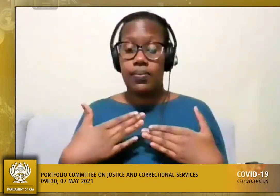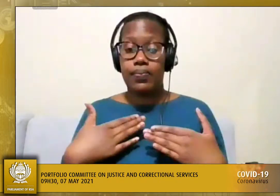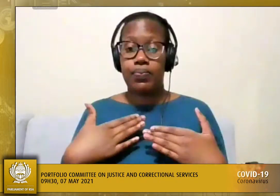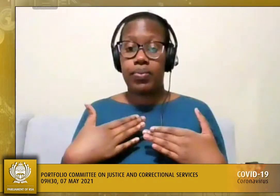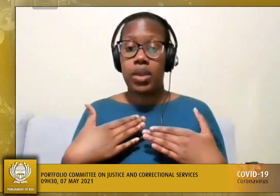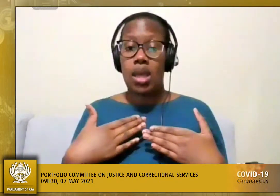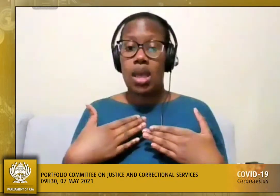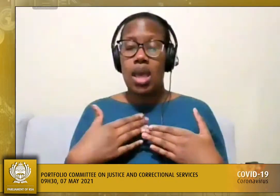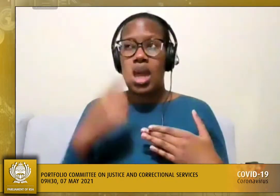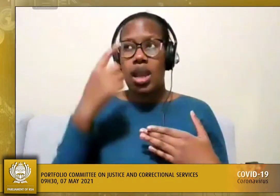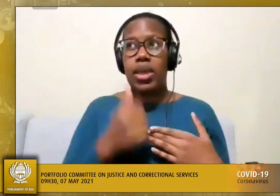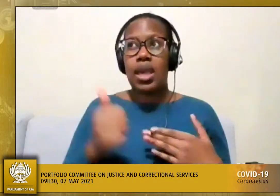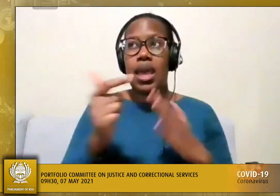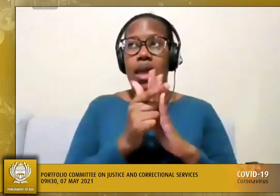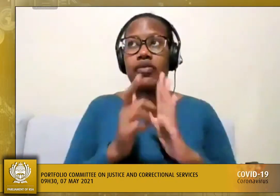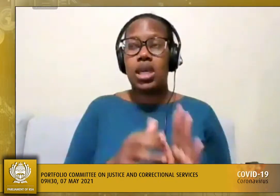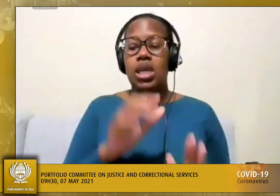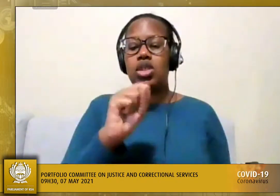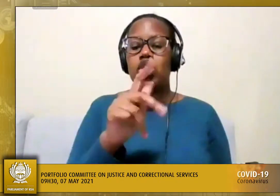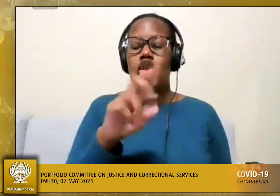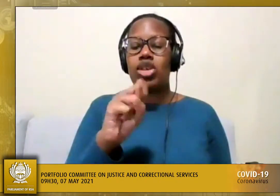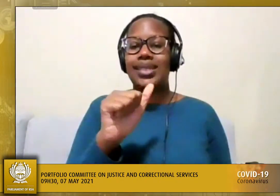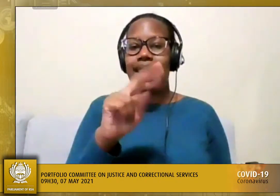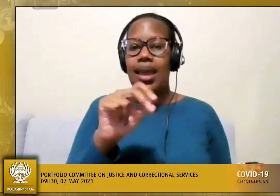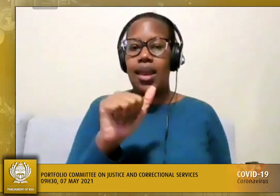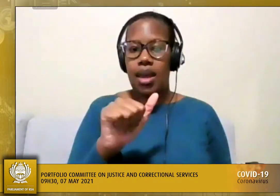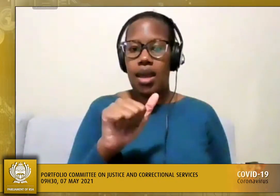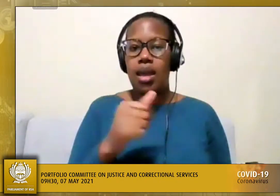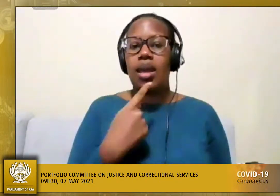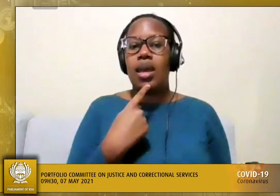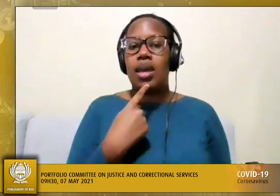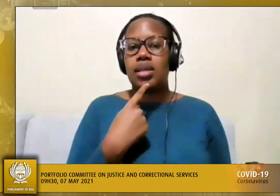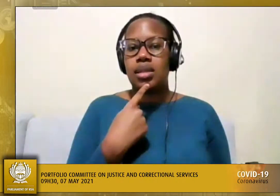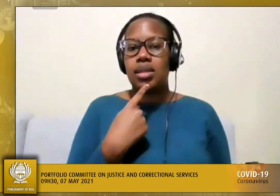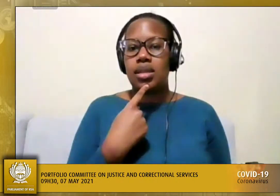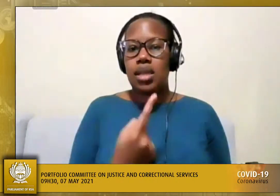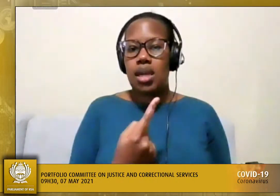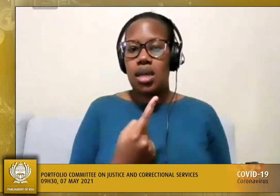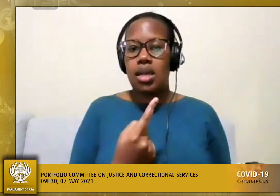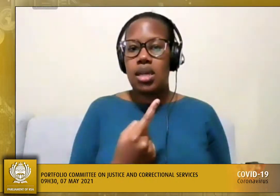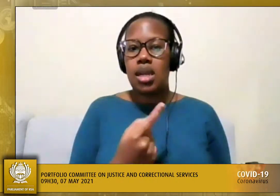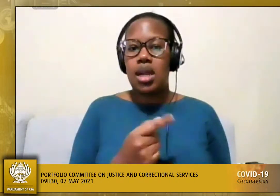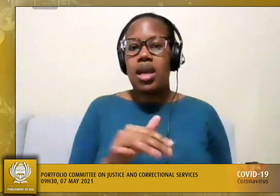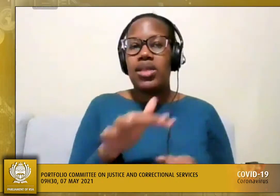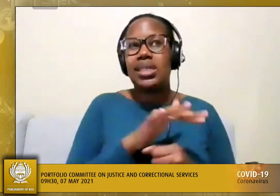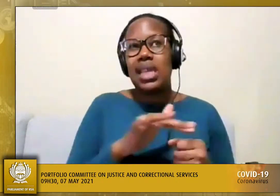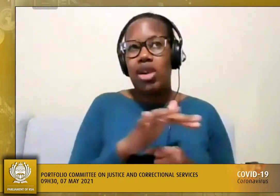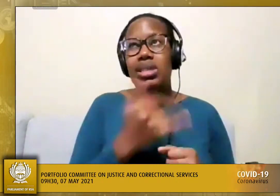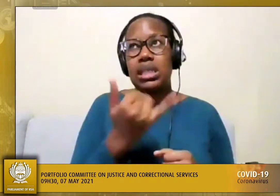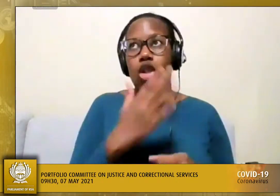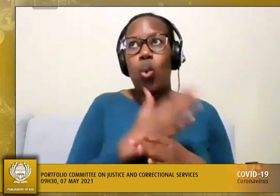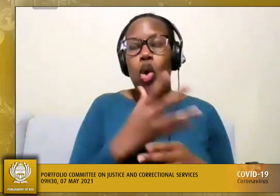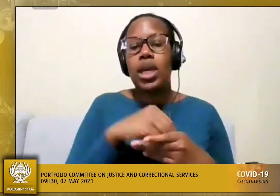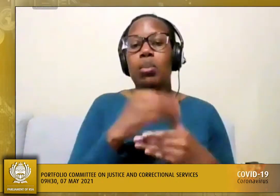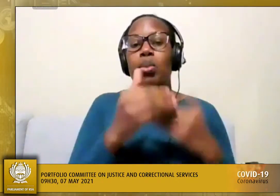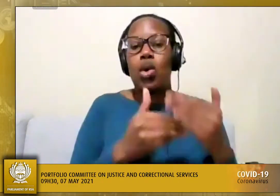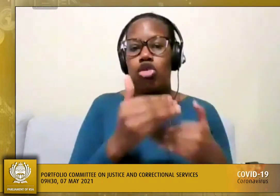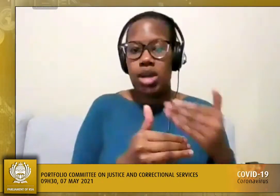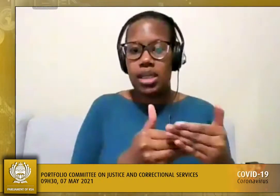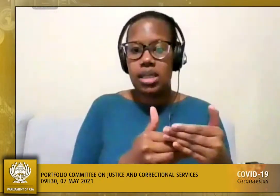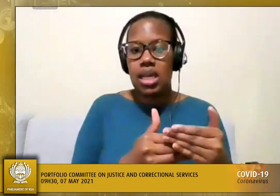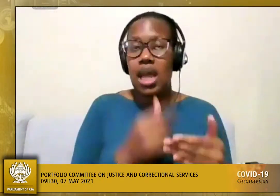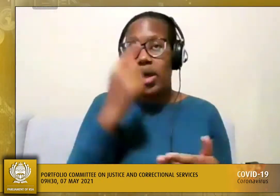I think Advocates cosana had spoken it's an area that that is still work in progress and it's something I think that